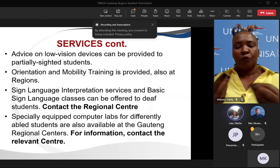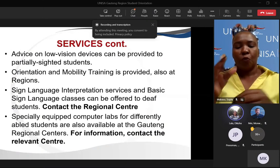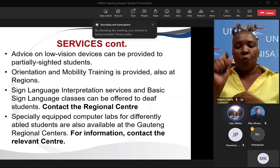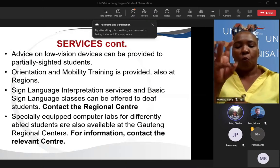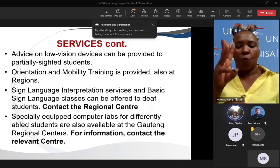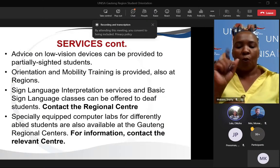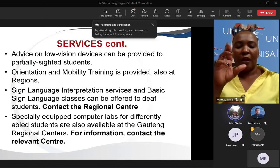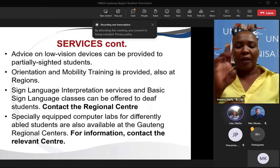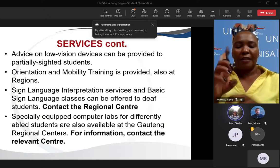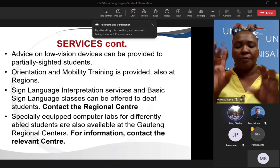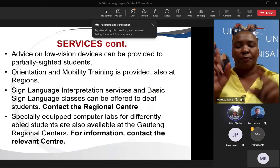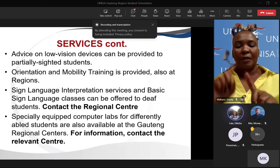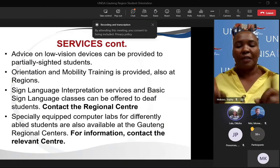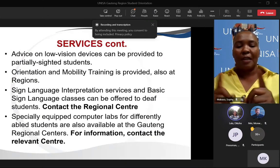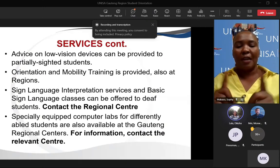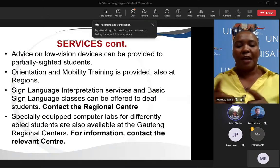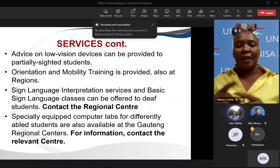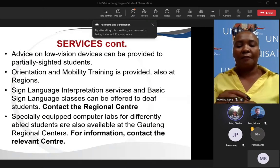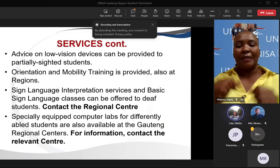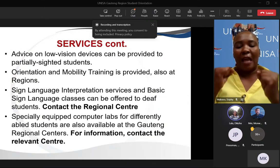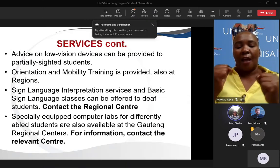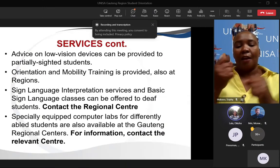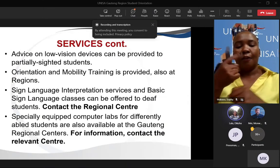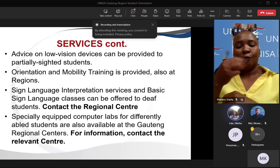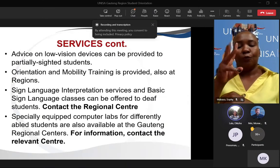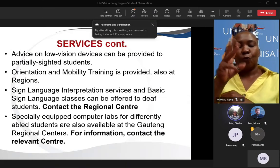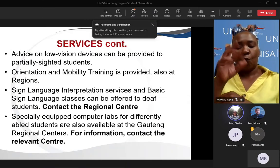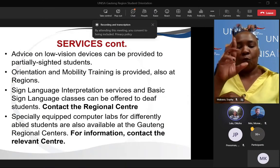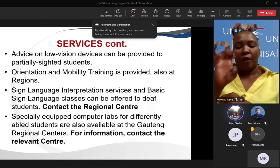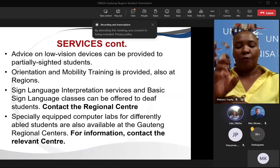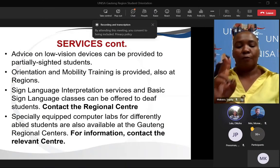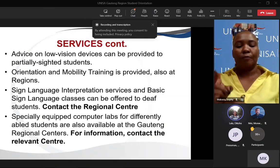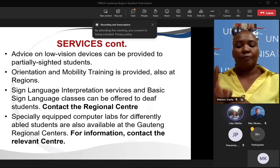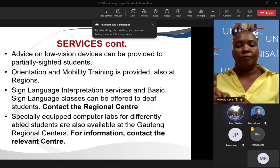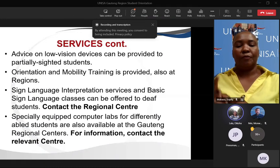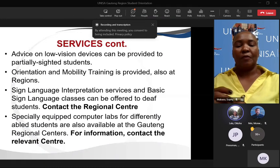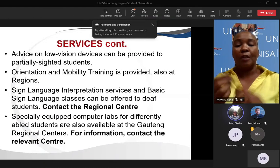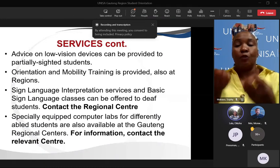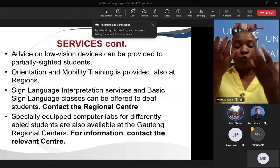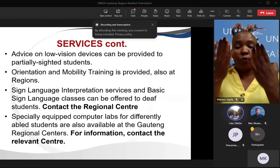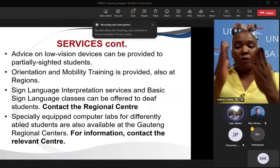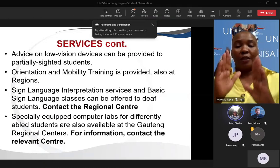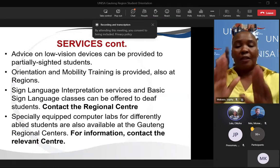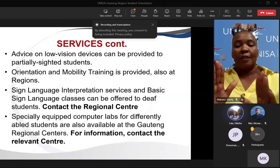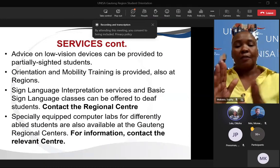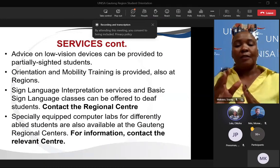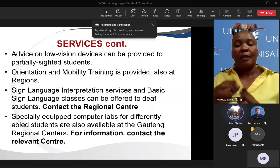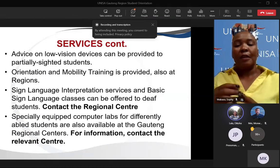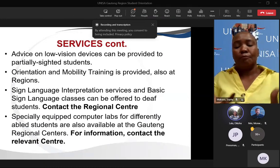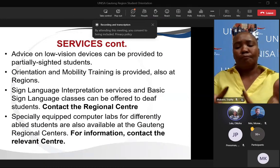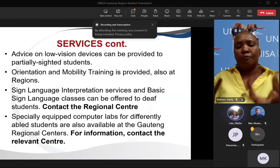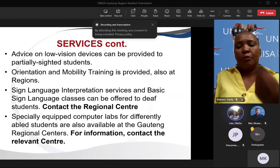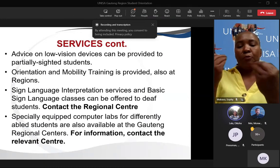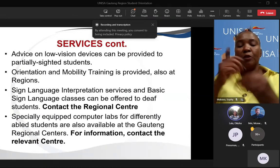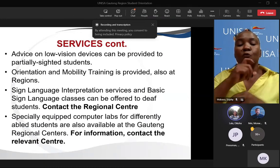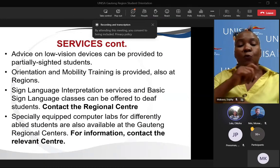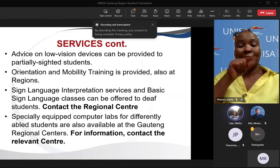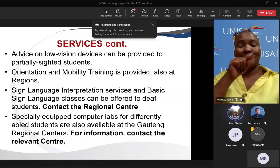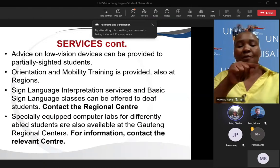Hardware computers are there as well that students who are differently able can use